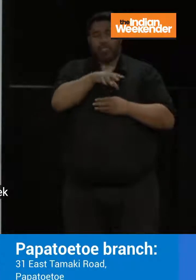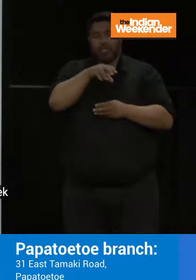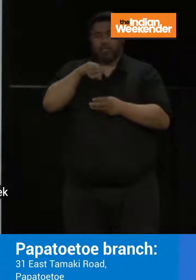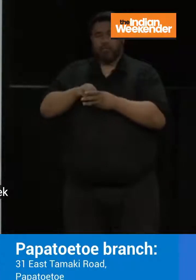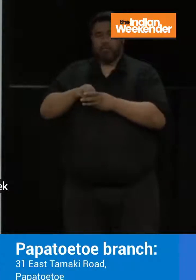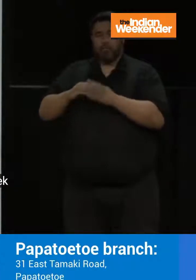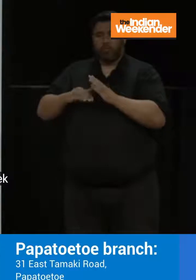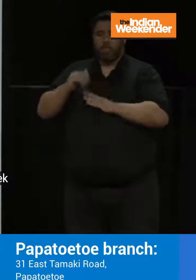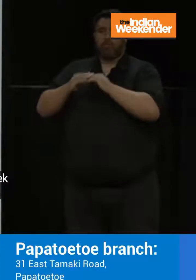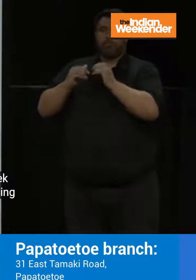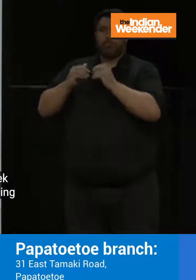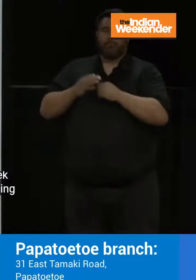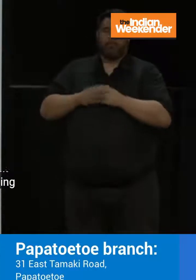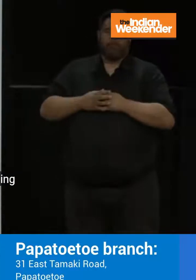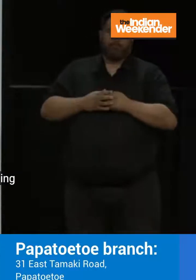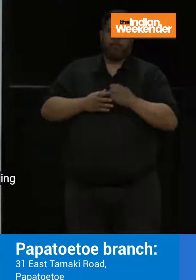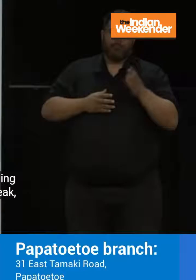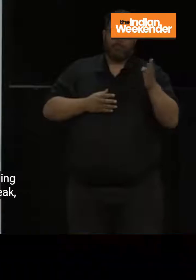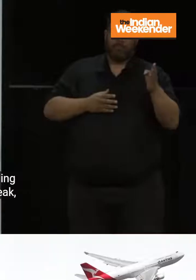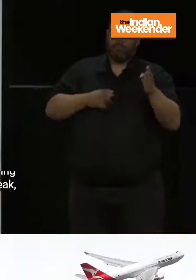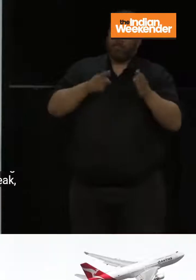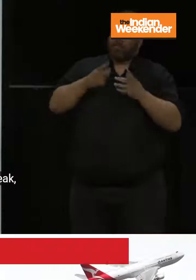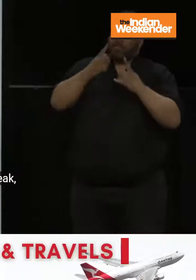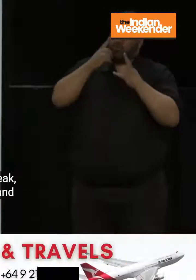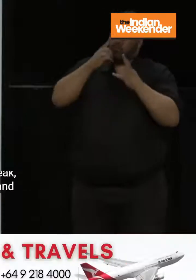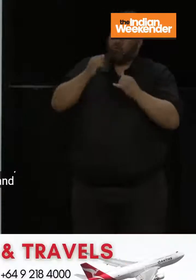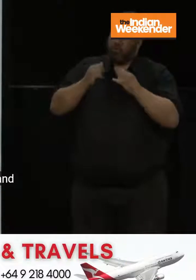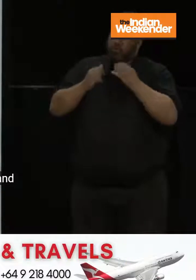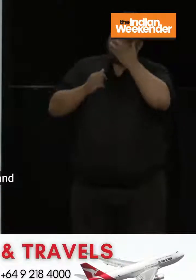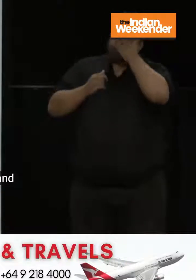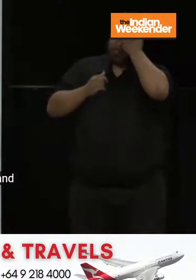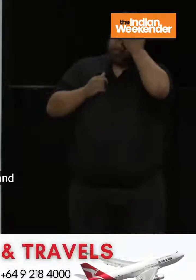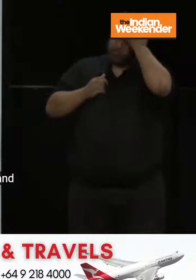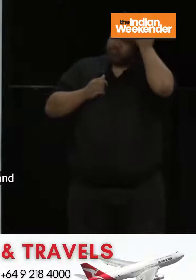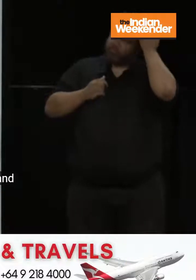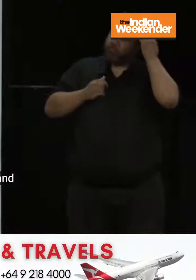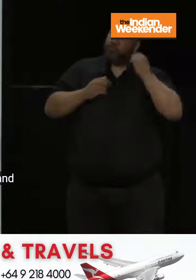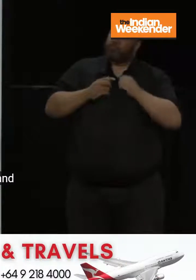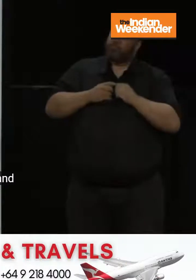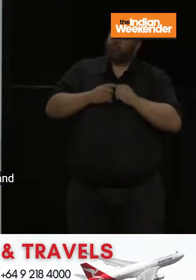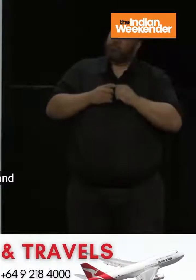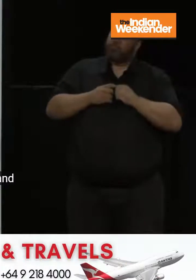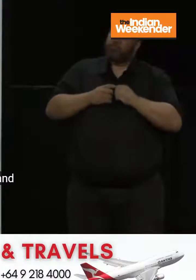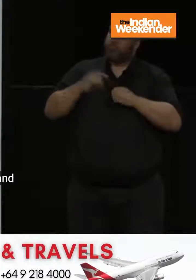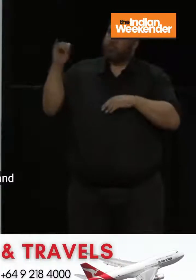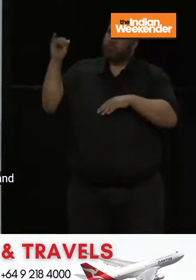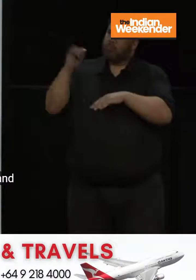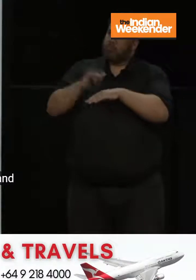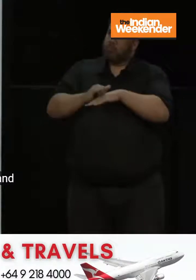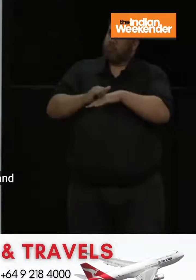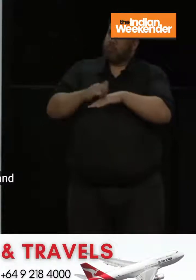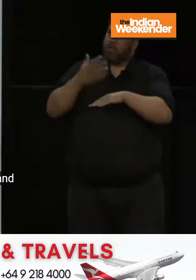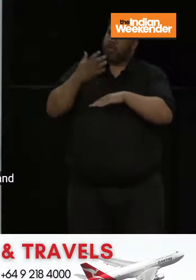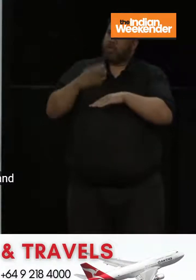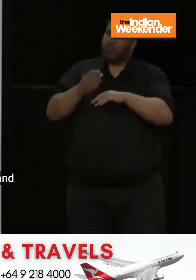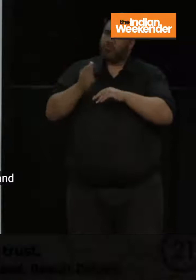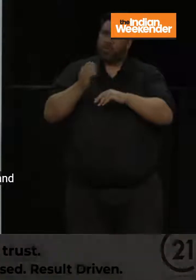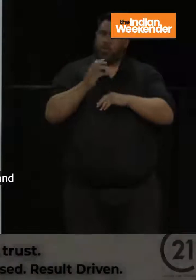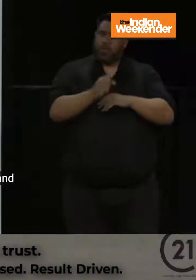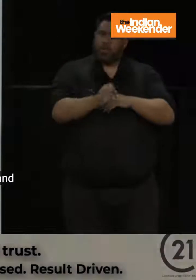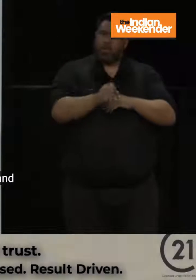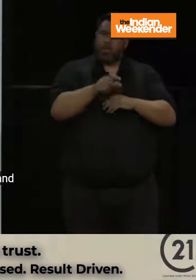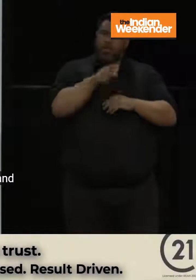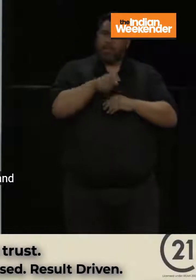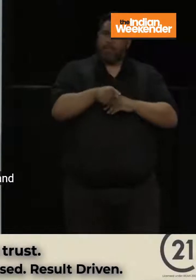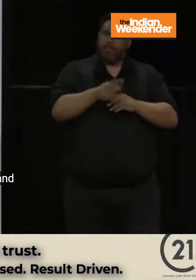that trial, people had to, I think, return and then go immediately to self-isolation within, I think, 50